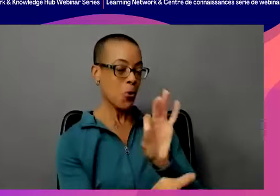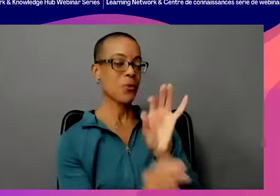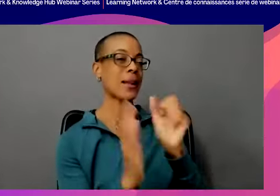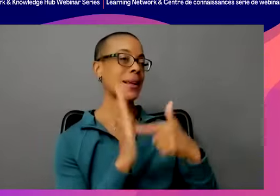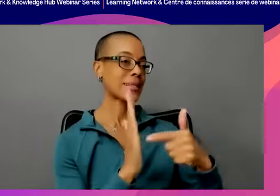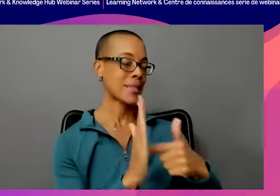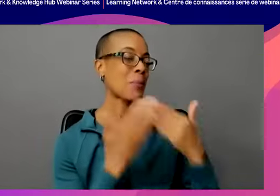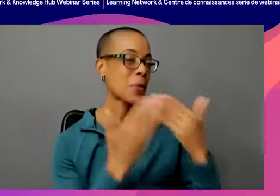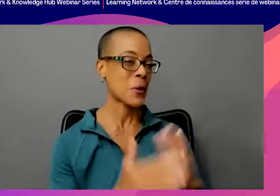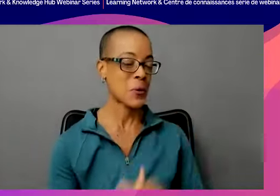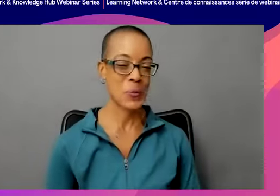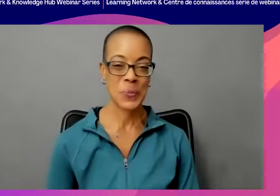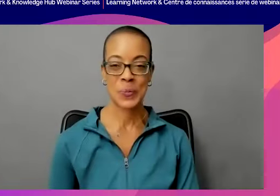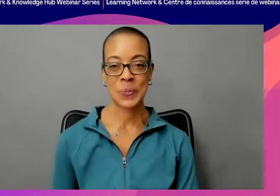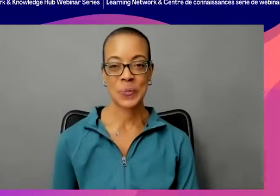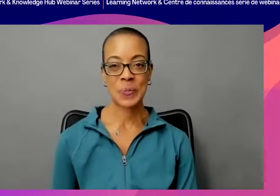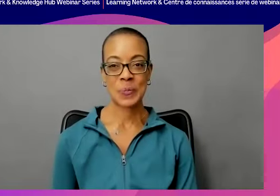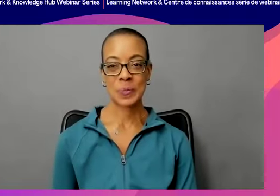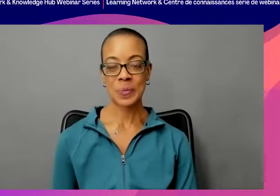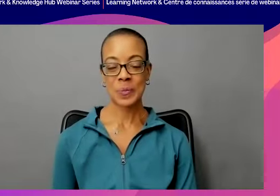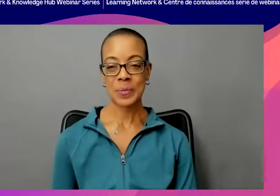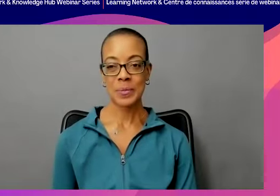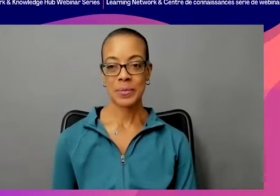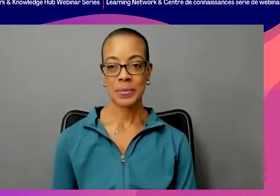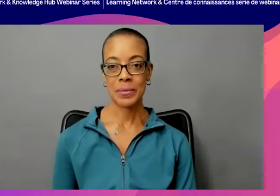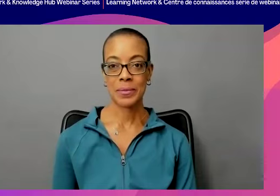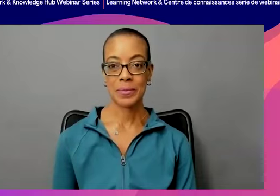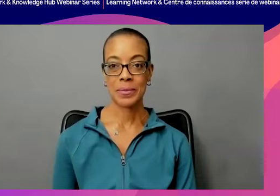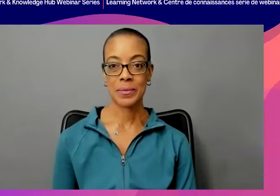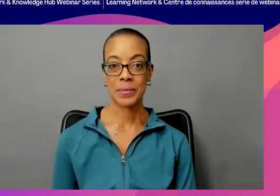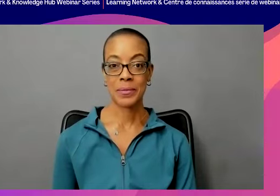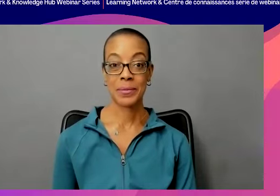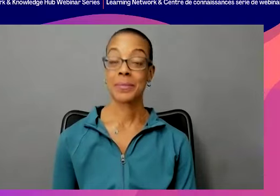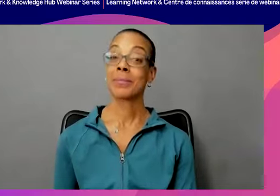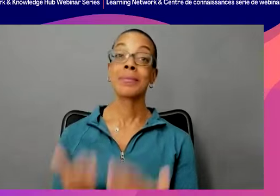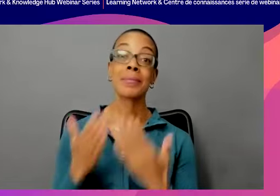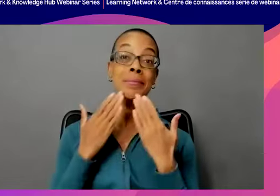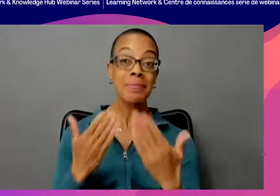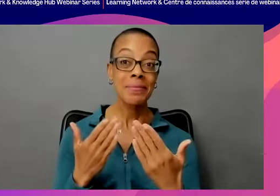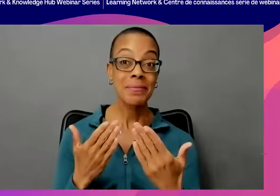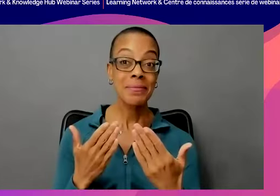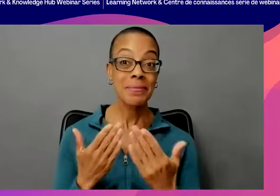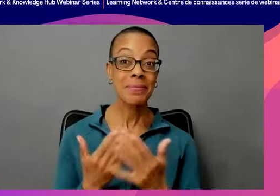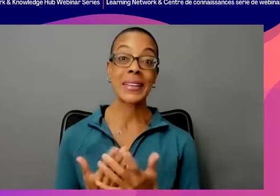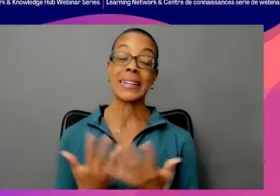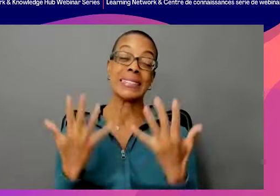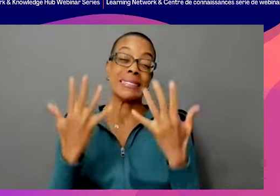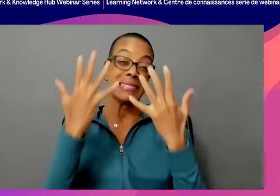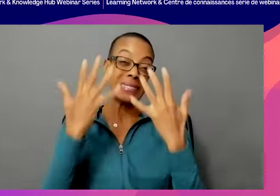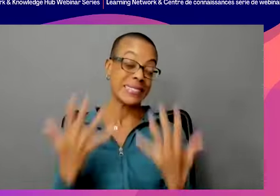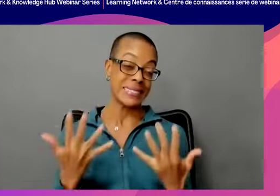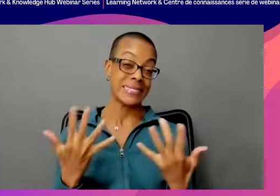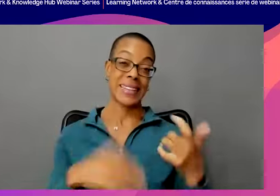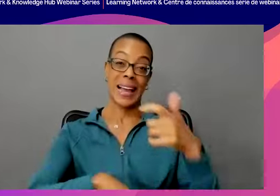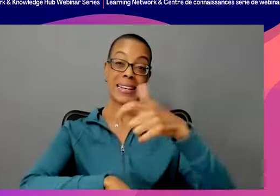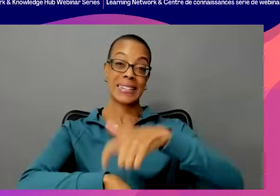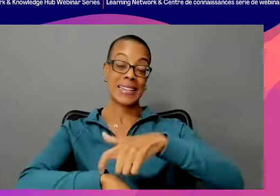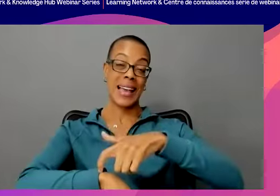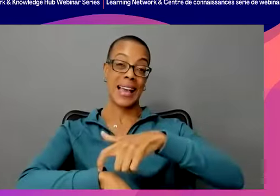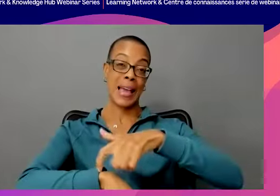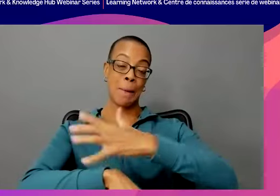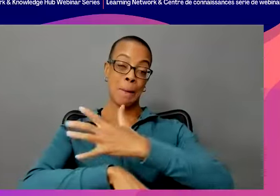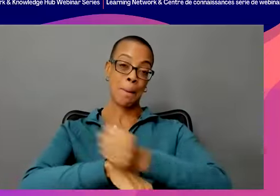Thank you, Candice. Thank you. So unfortunately, that is all the time we have today,